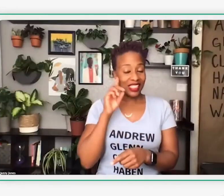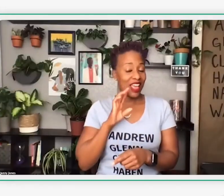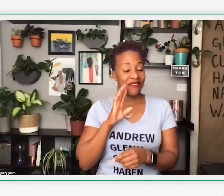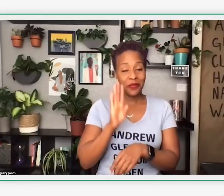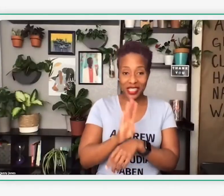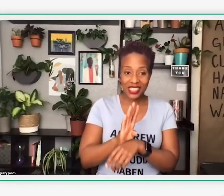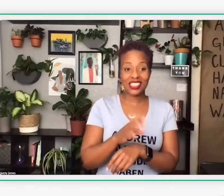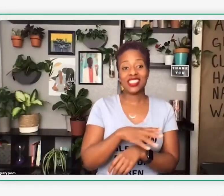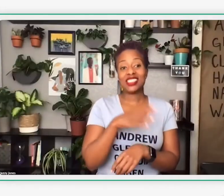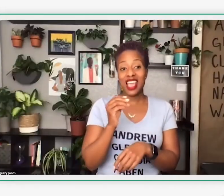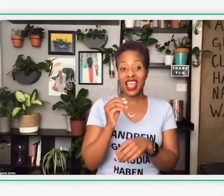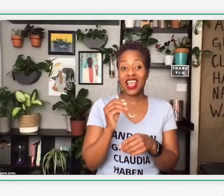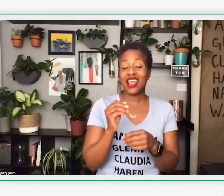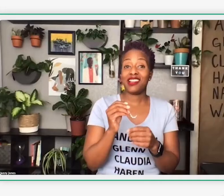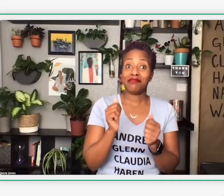literacy series